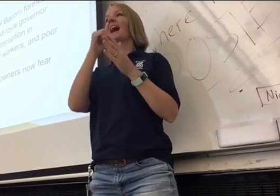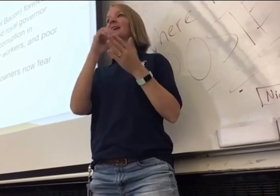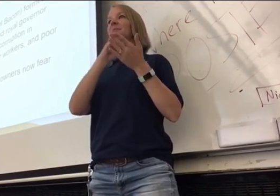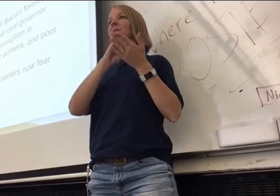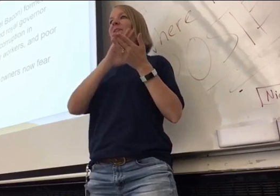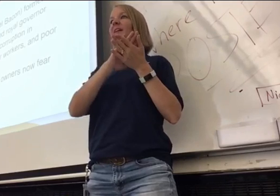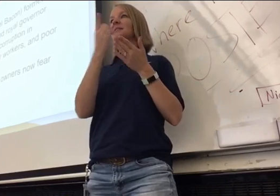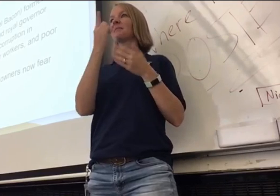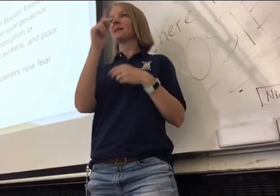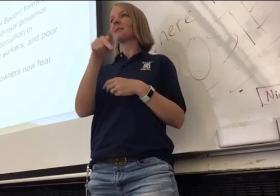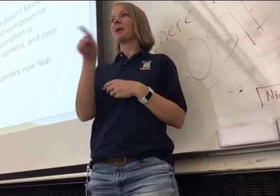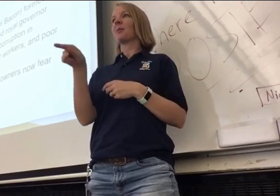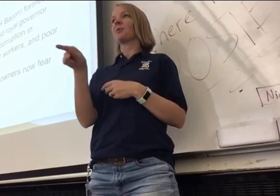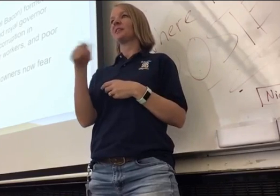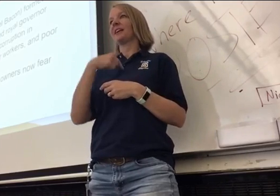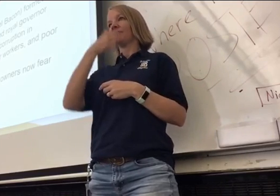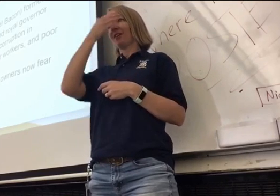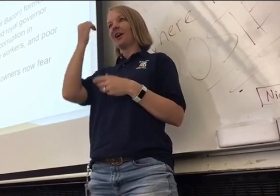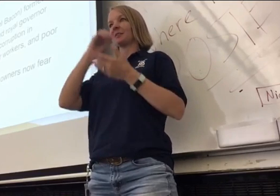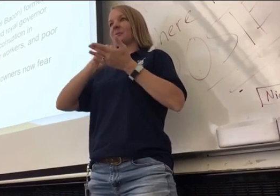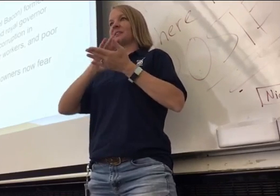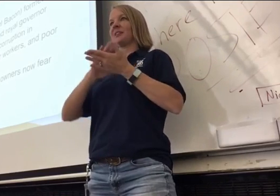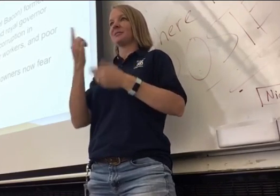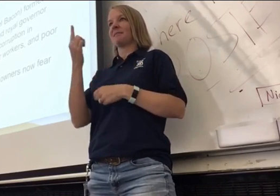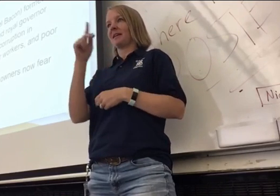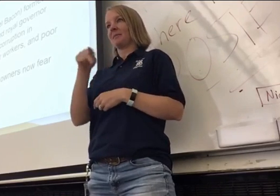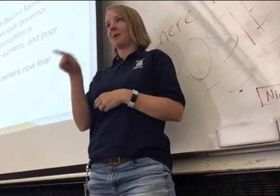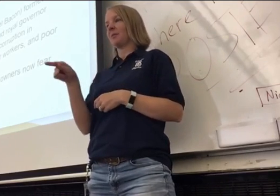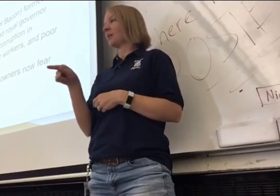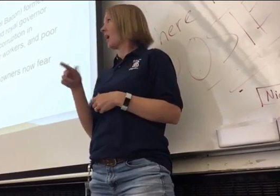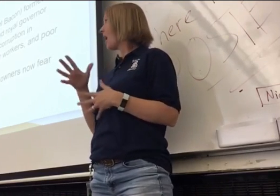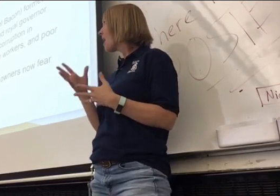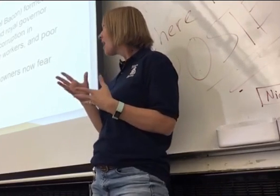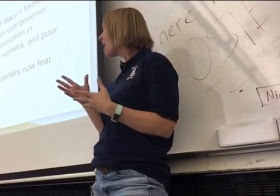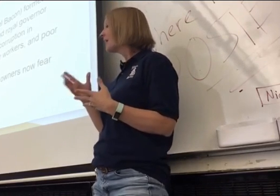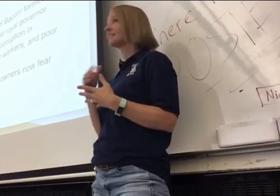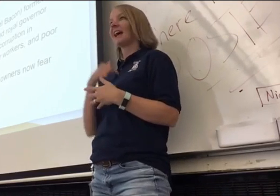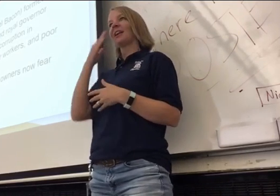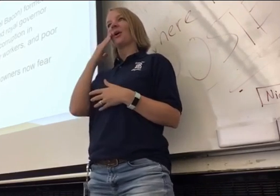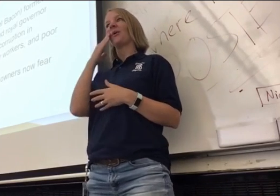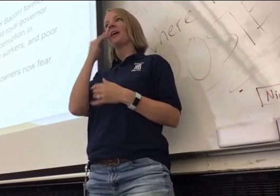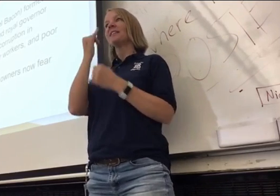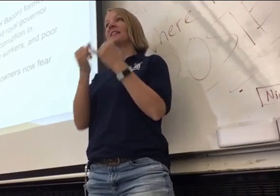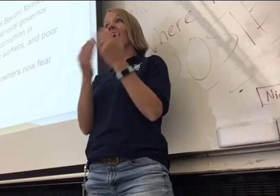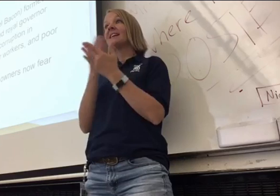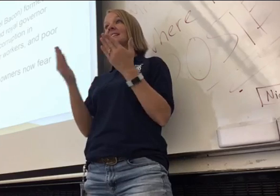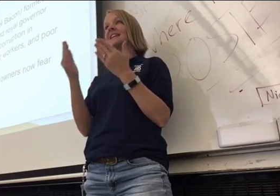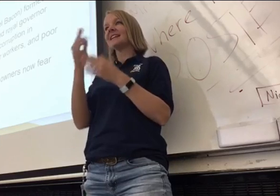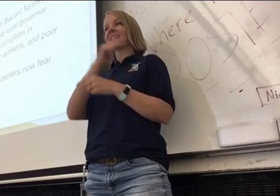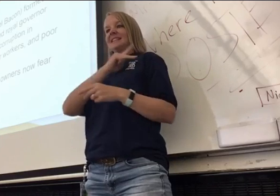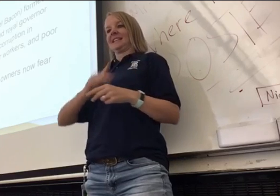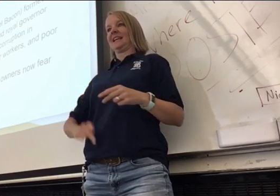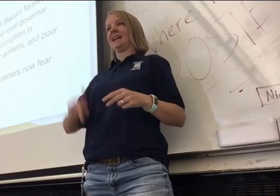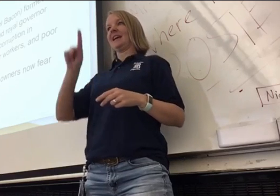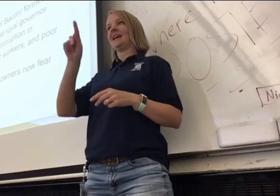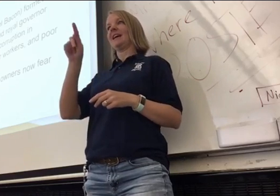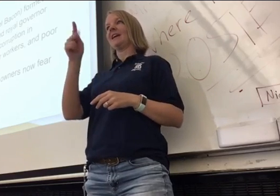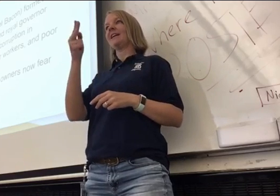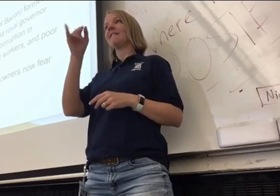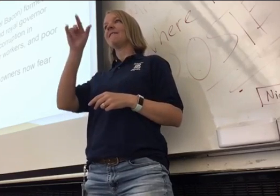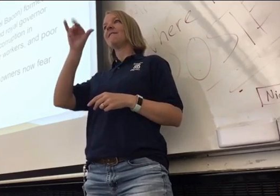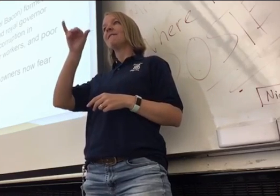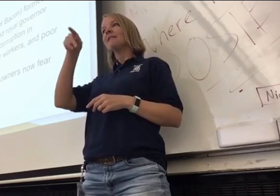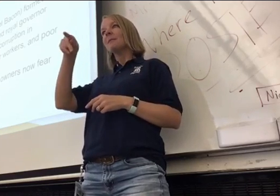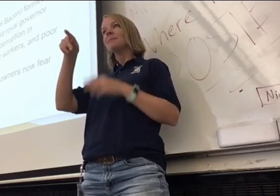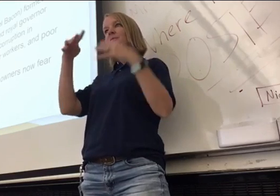something in the PowerPoint. I know. The last thing is King Philip's War, not Stono. And I